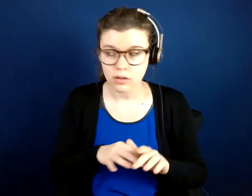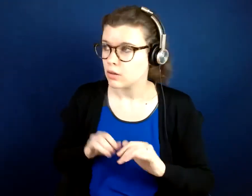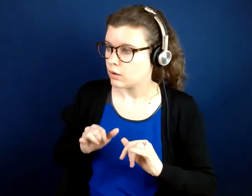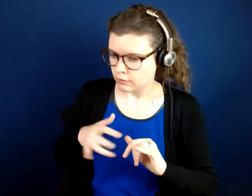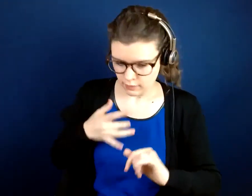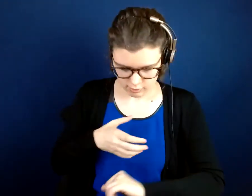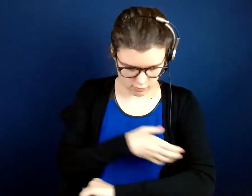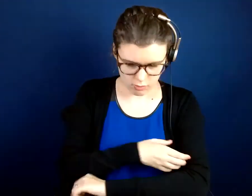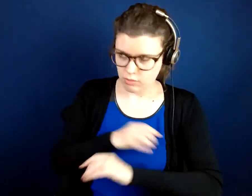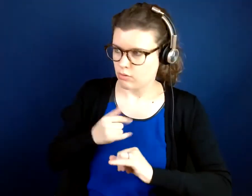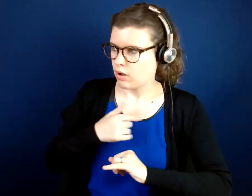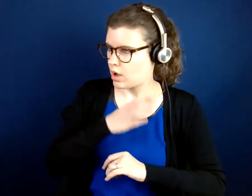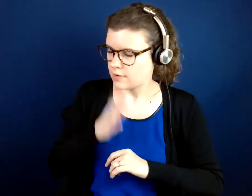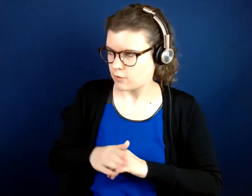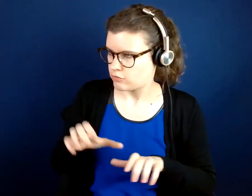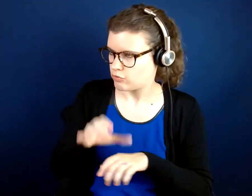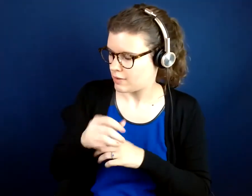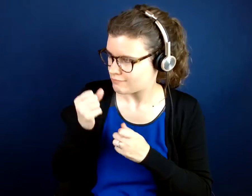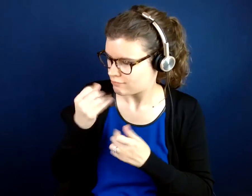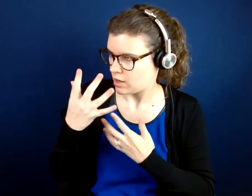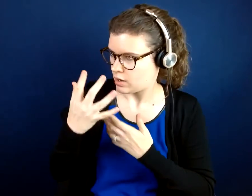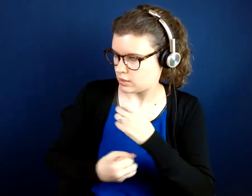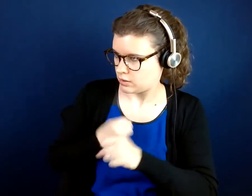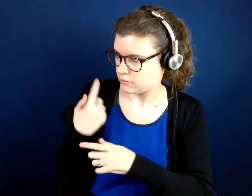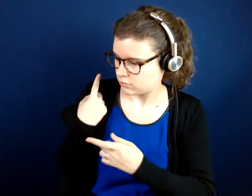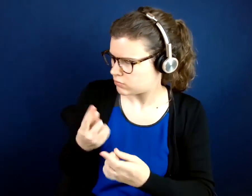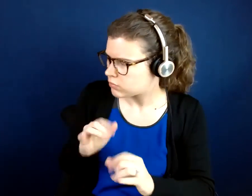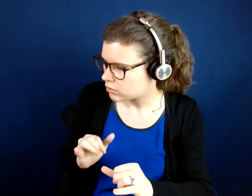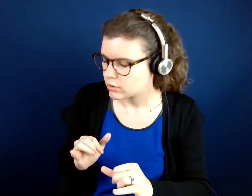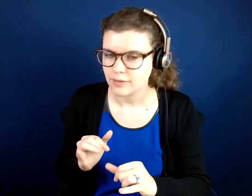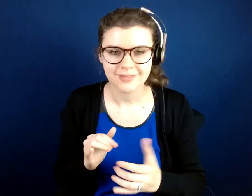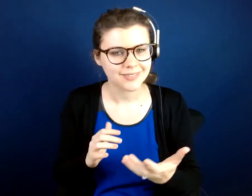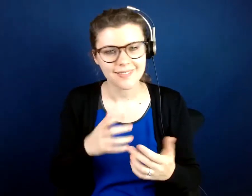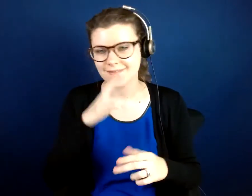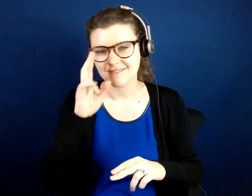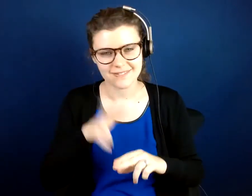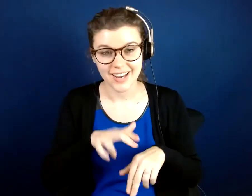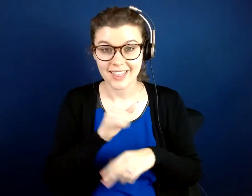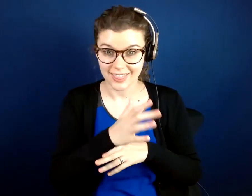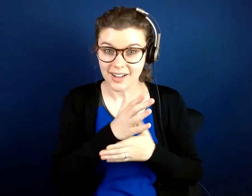I haven't had to do this in years. And so it's very much fun, this part